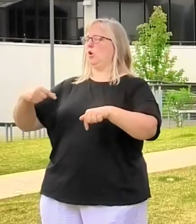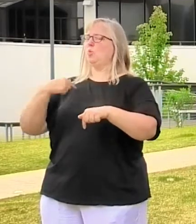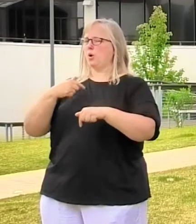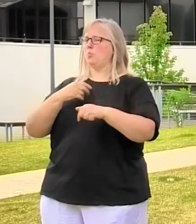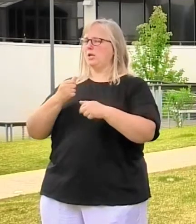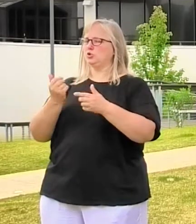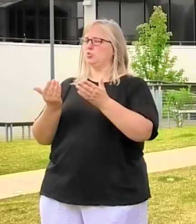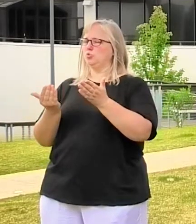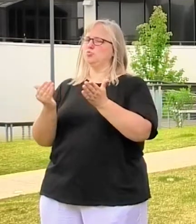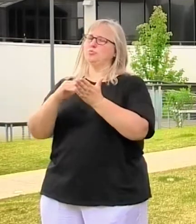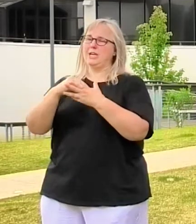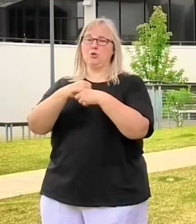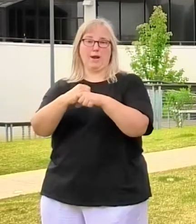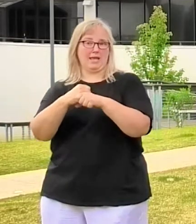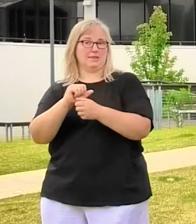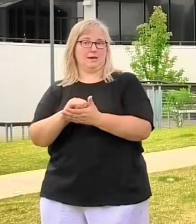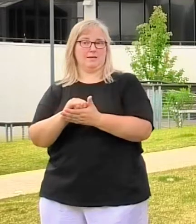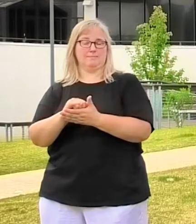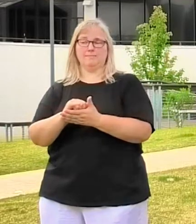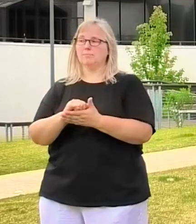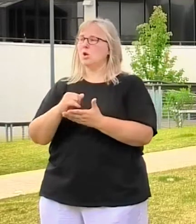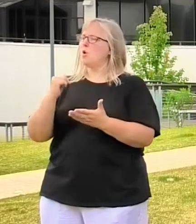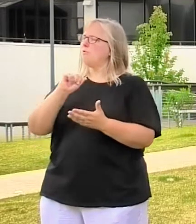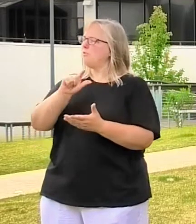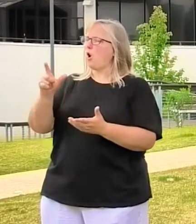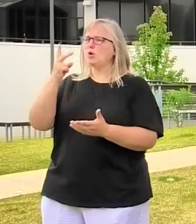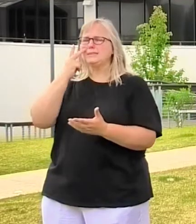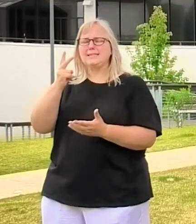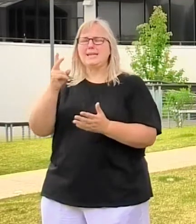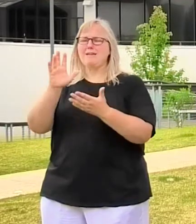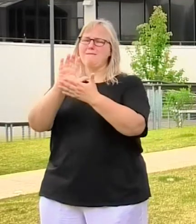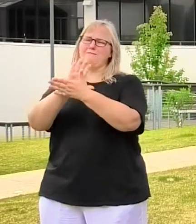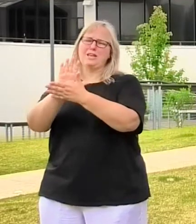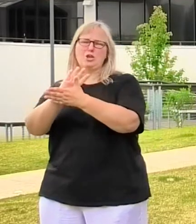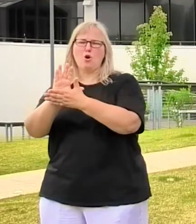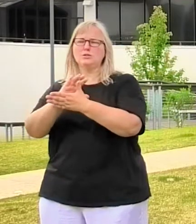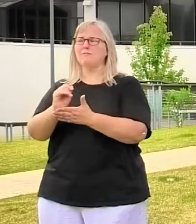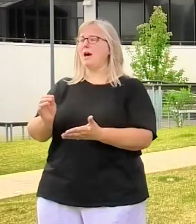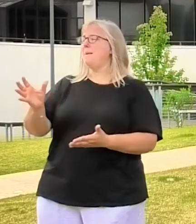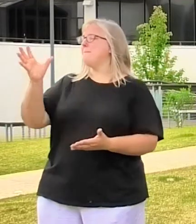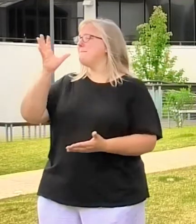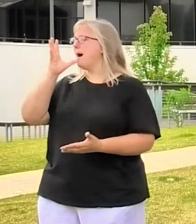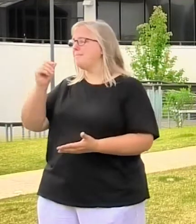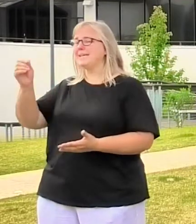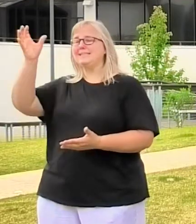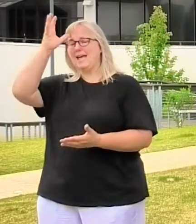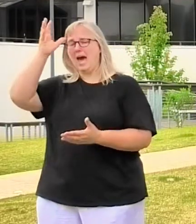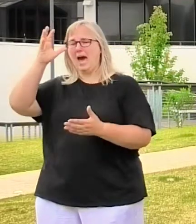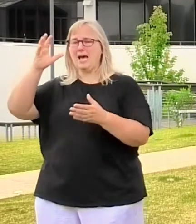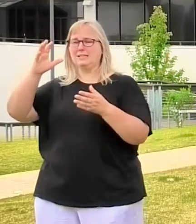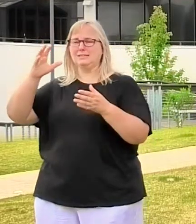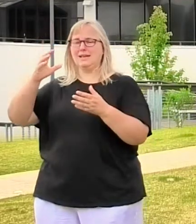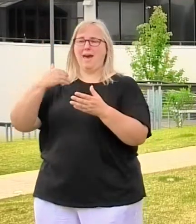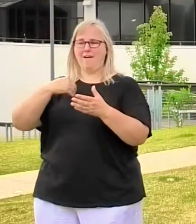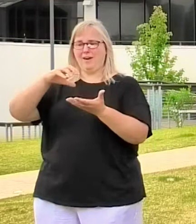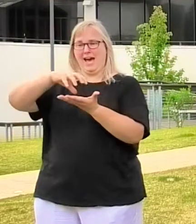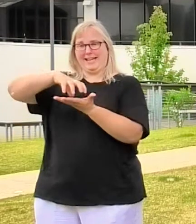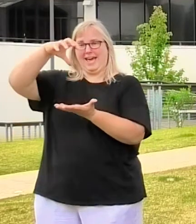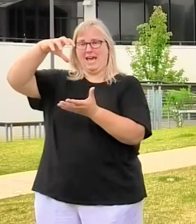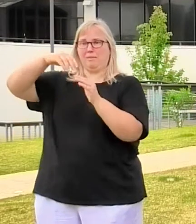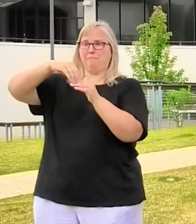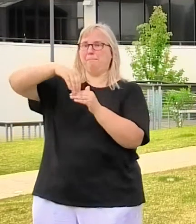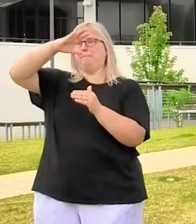recreate. We've all seen videos of moms and dads popping out of cakes or surprising their children